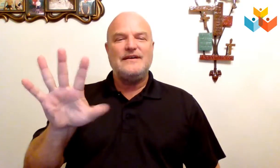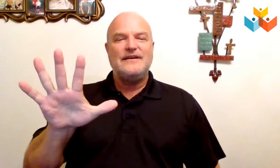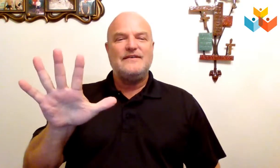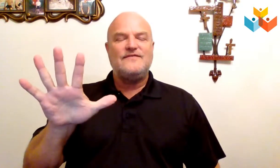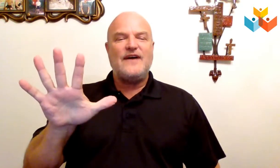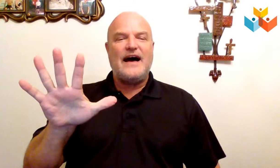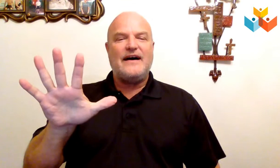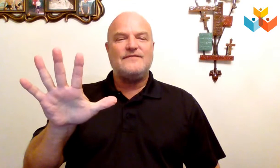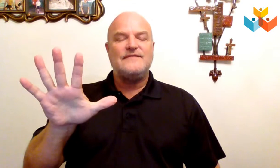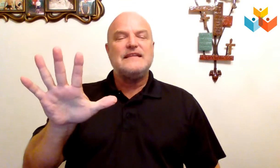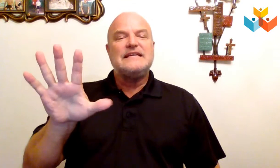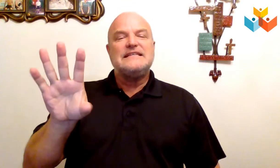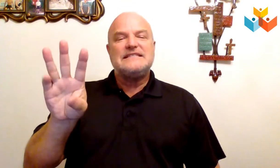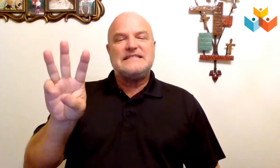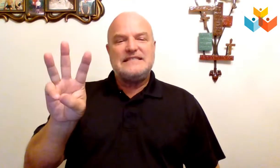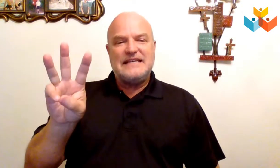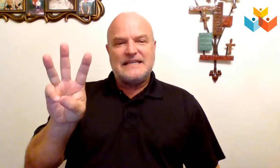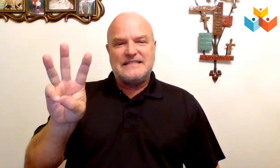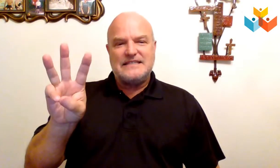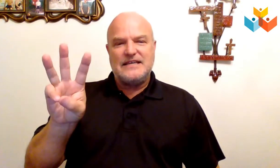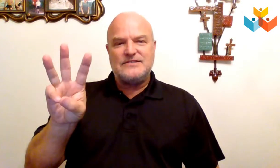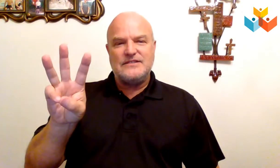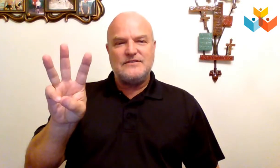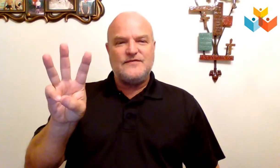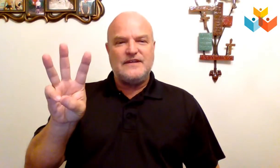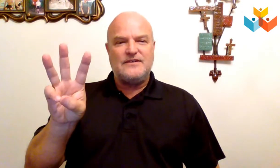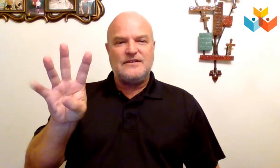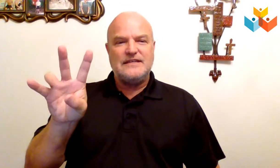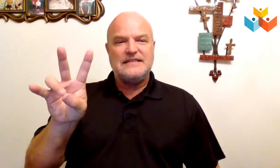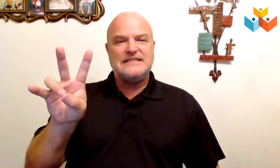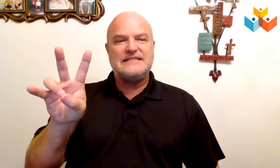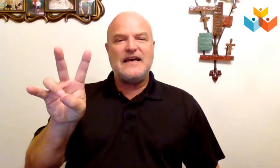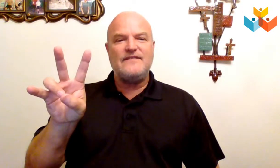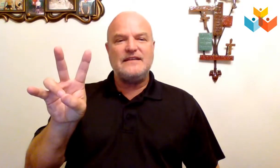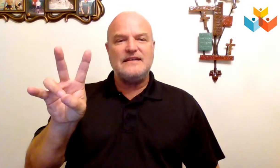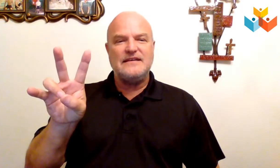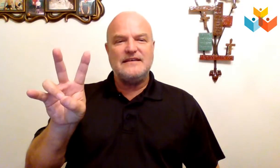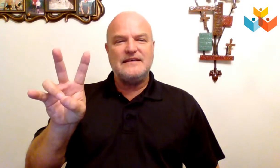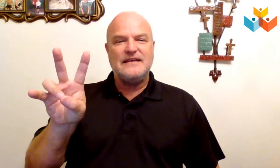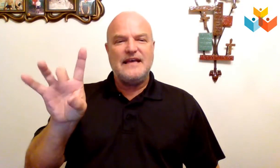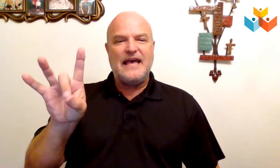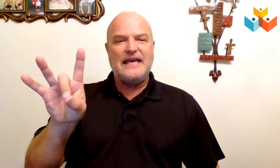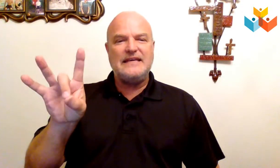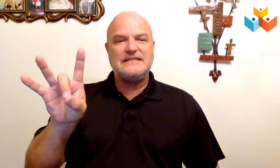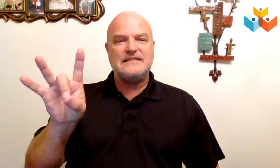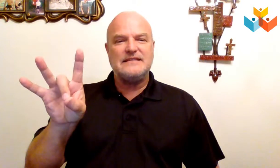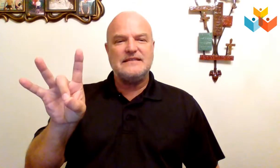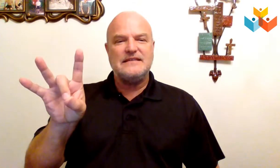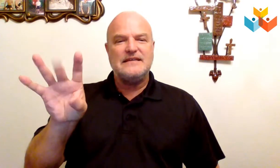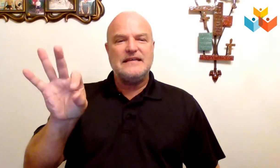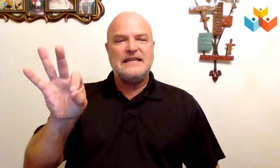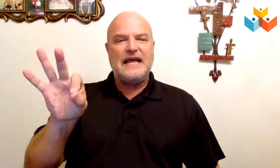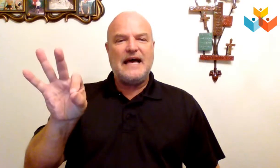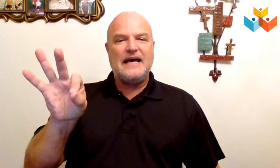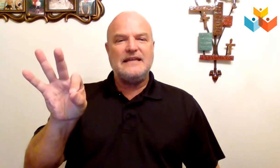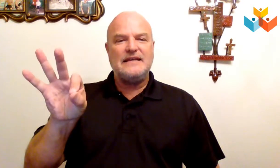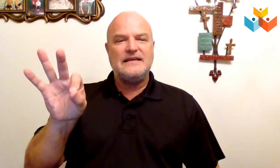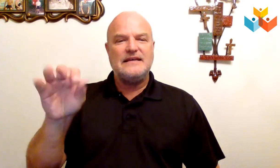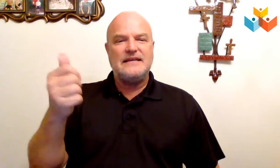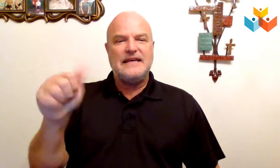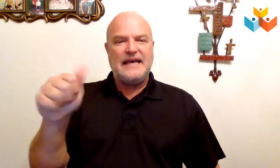3, 4, 5, 6. Touch your little finger. 7,